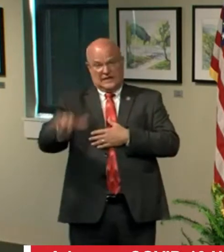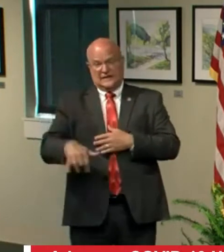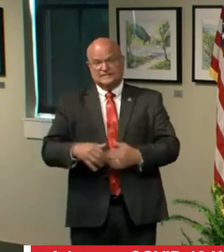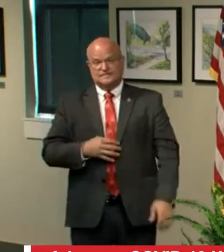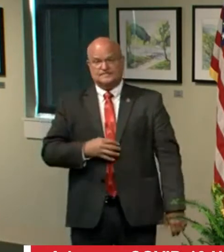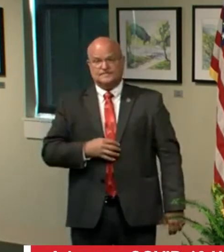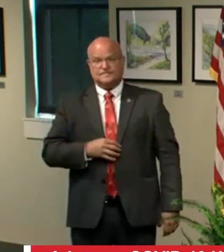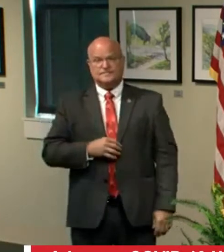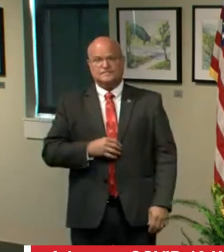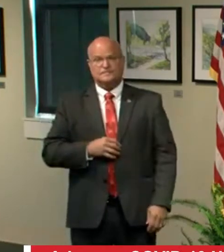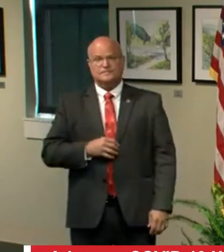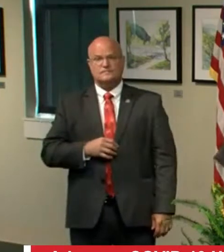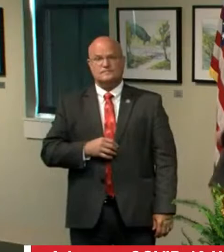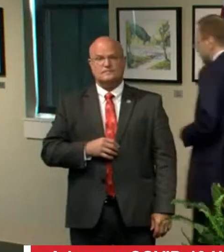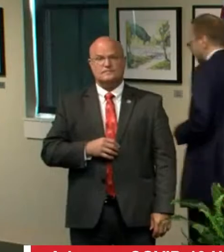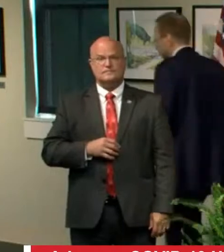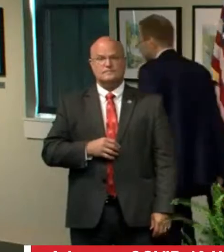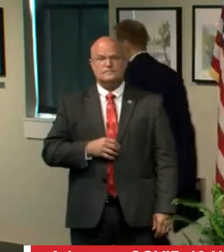sense.